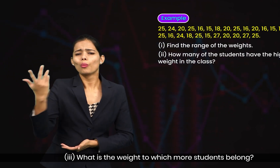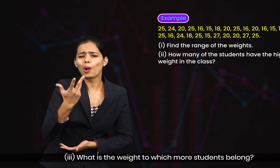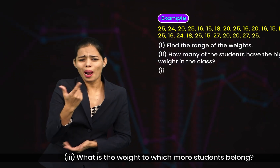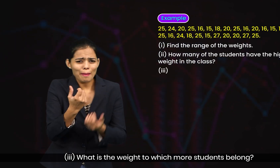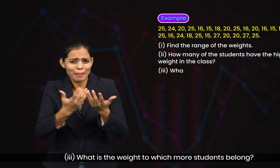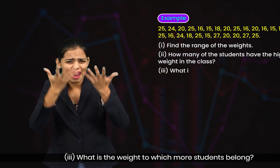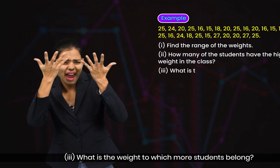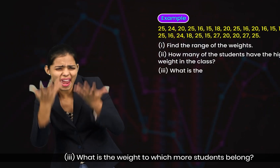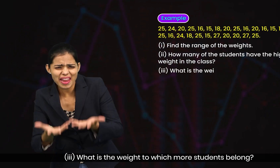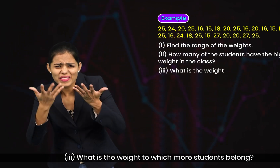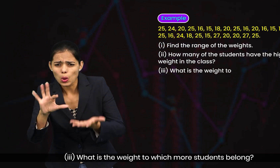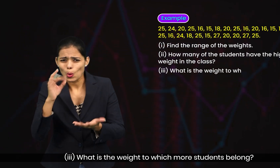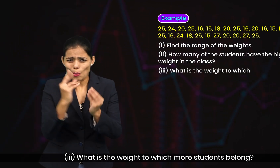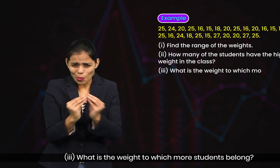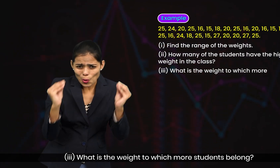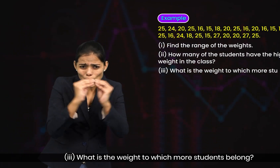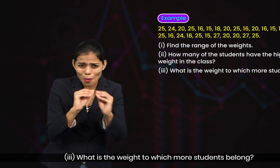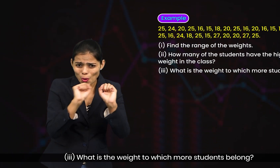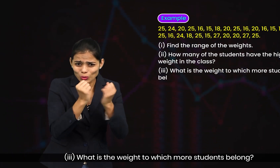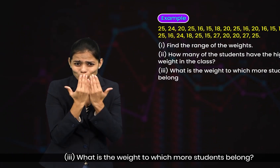What is the weight to which more students belong?